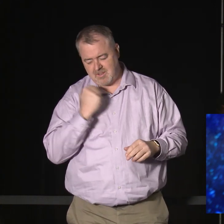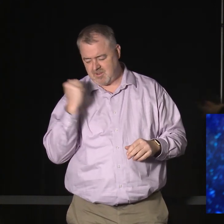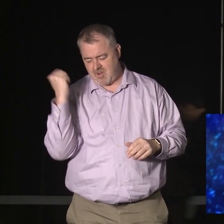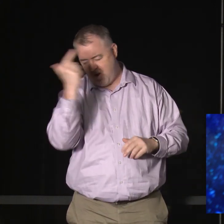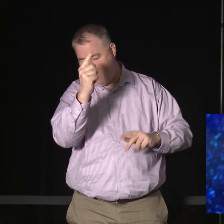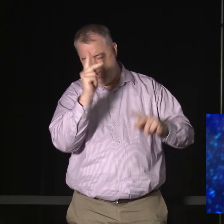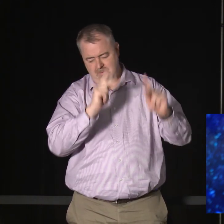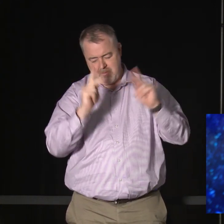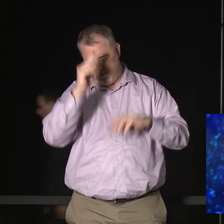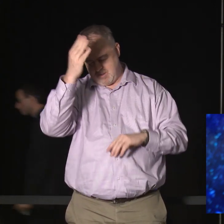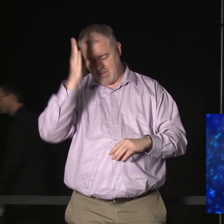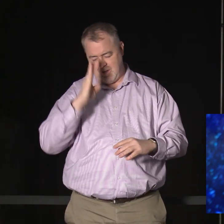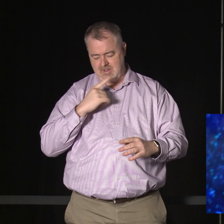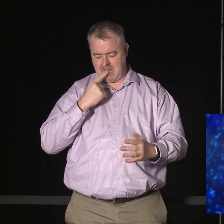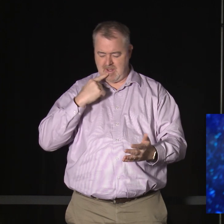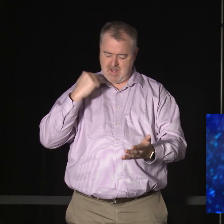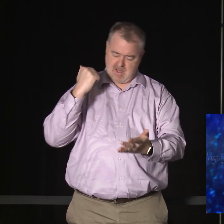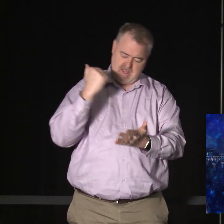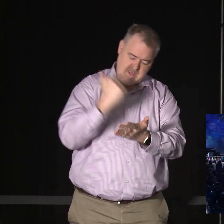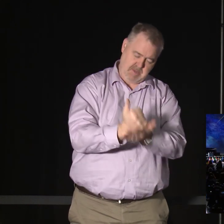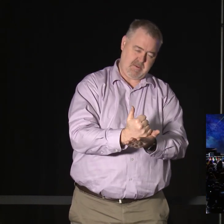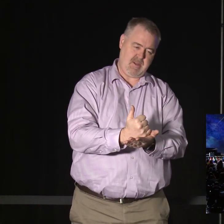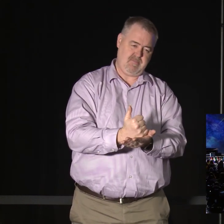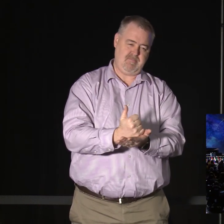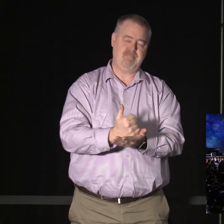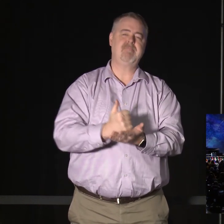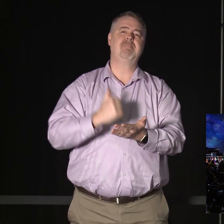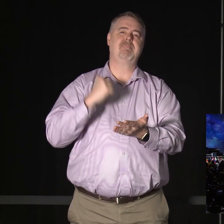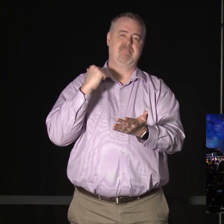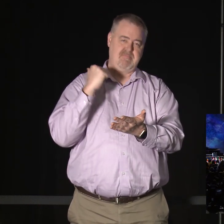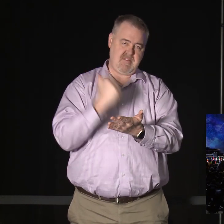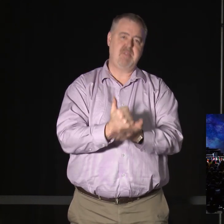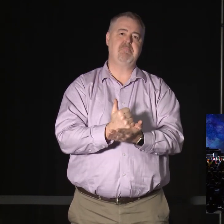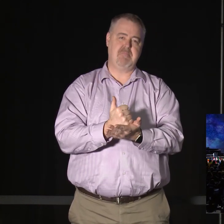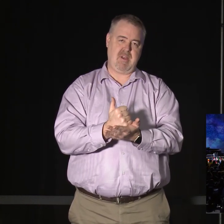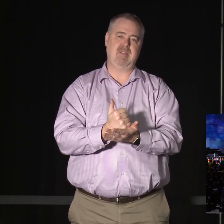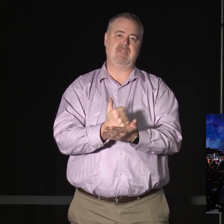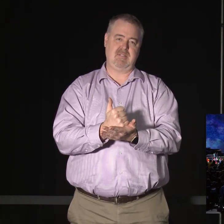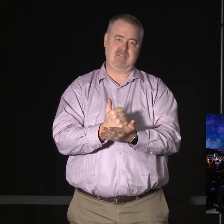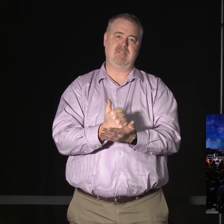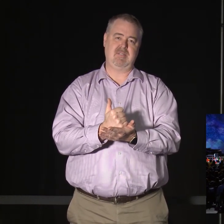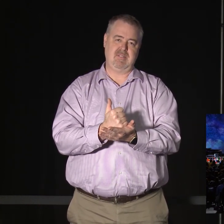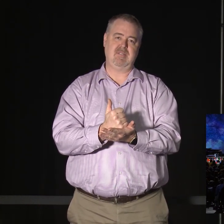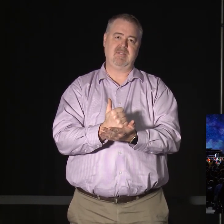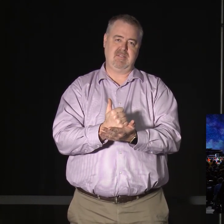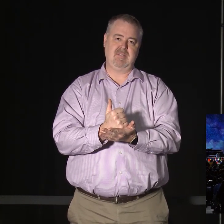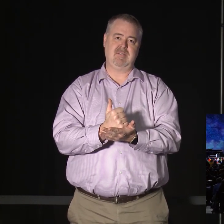amen and amen.